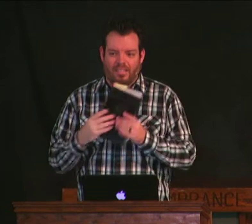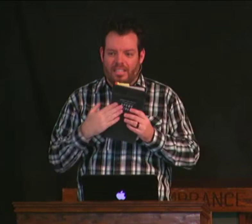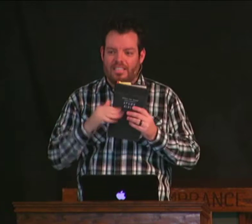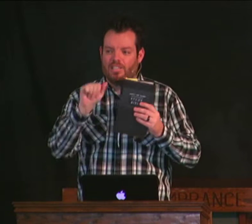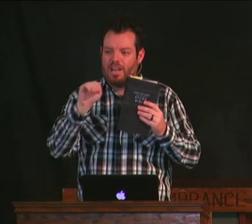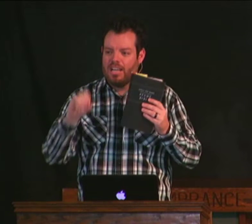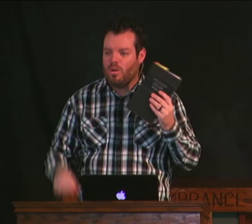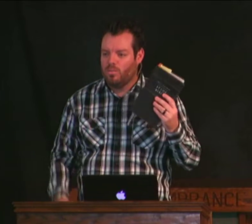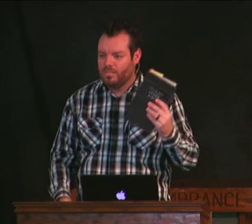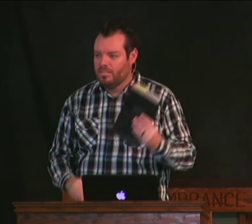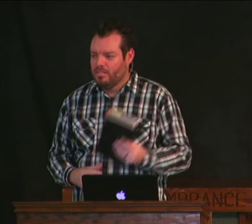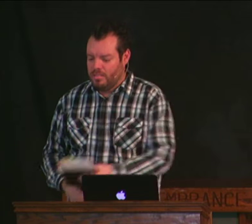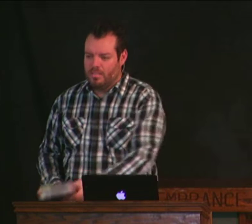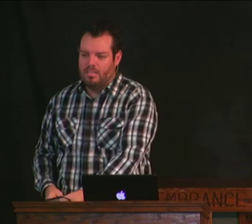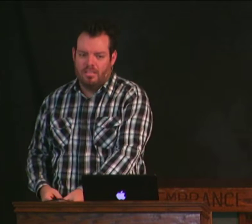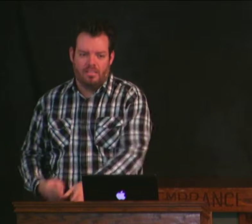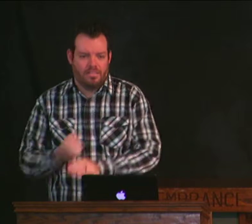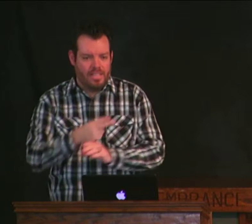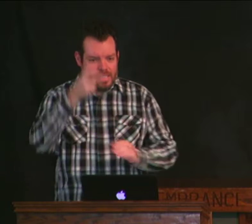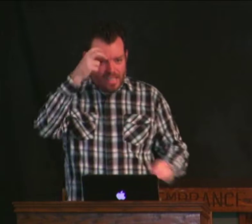This is your ammo. Defeating Satan.